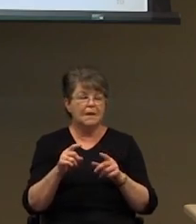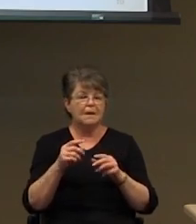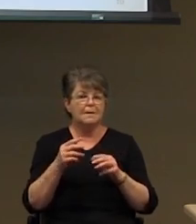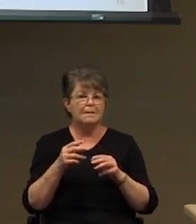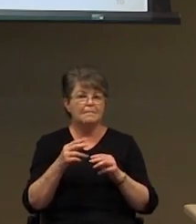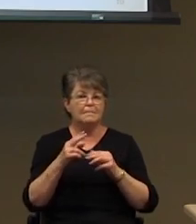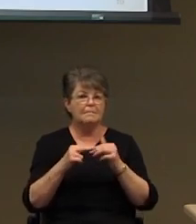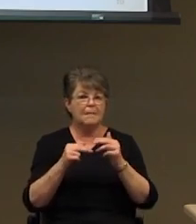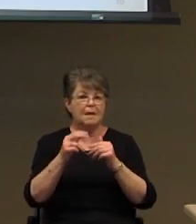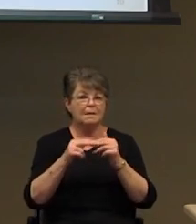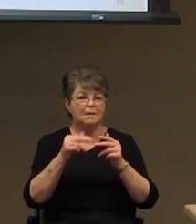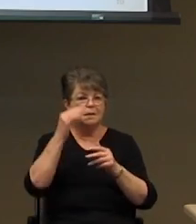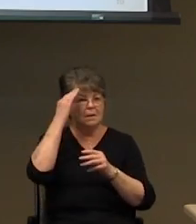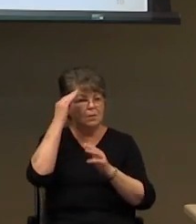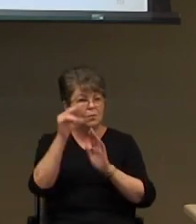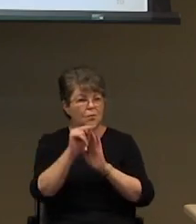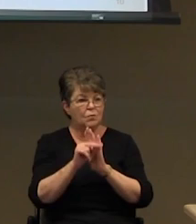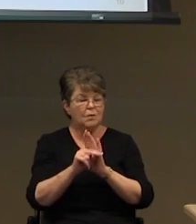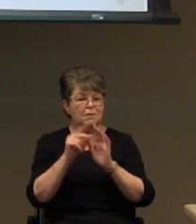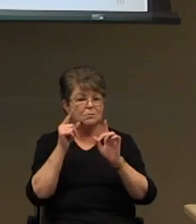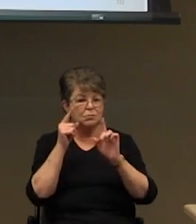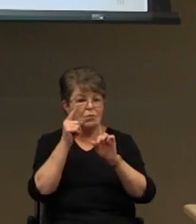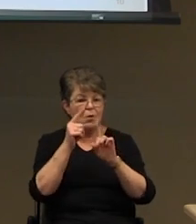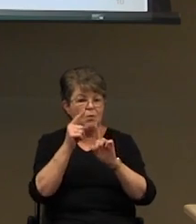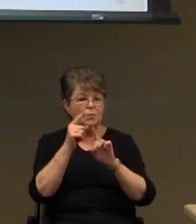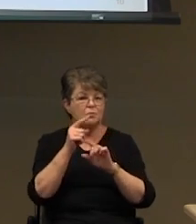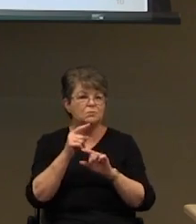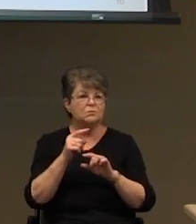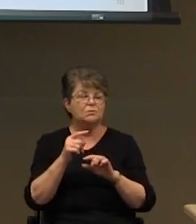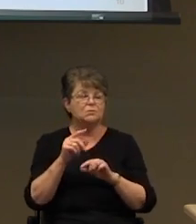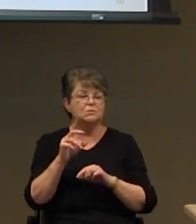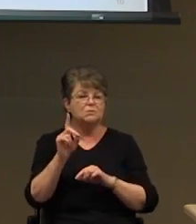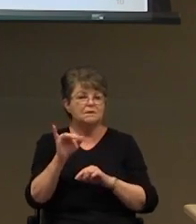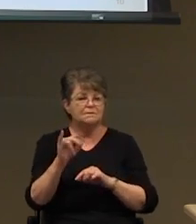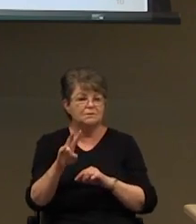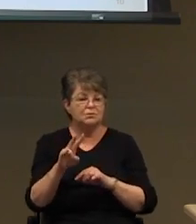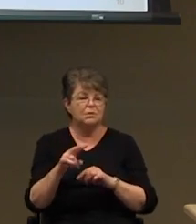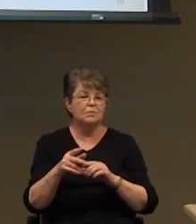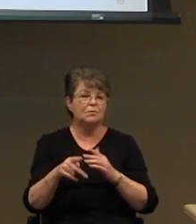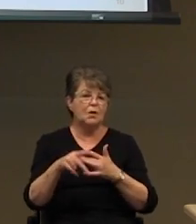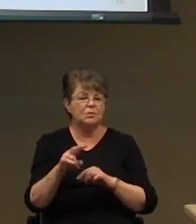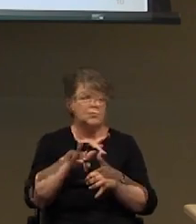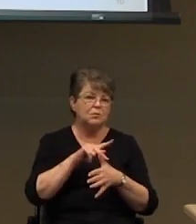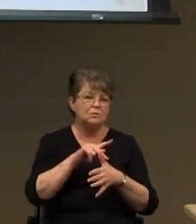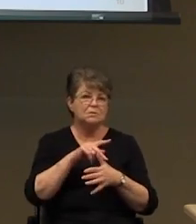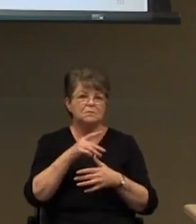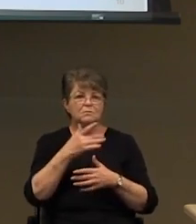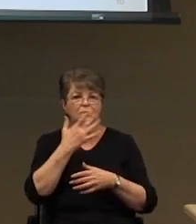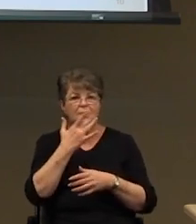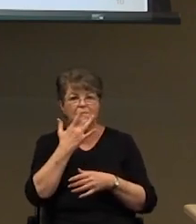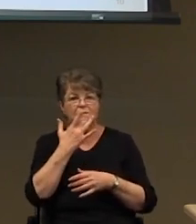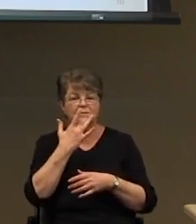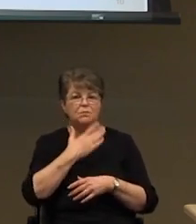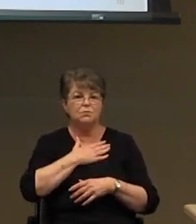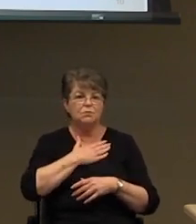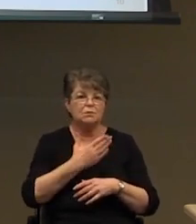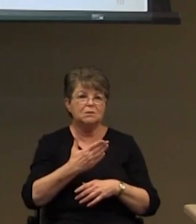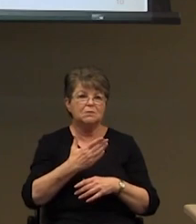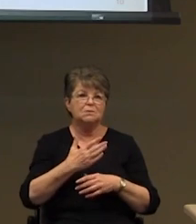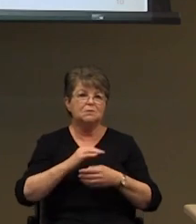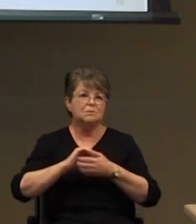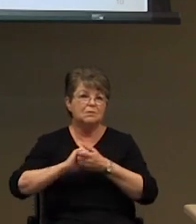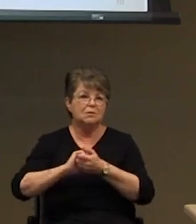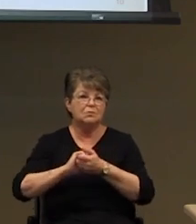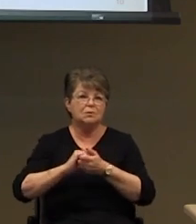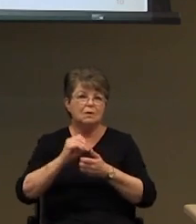building awareness of the goals, the vision, the priorities, the preferences, the willingness for partnership